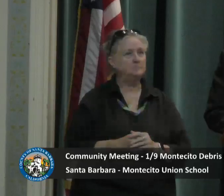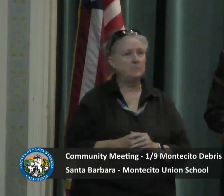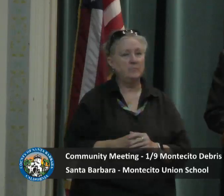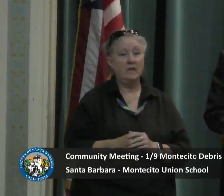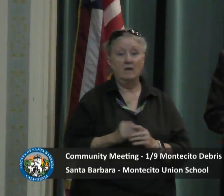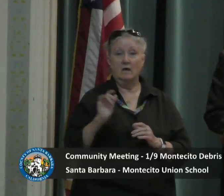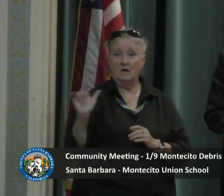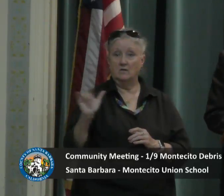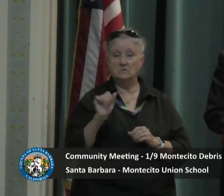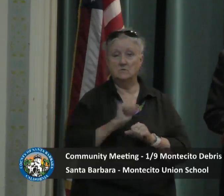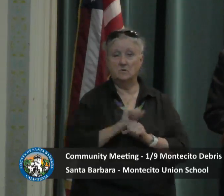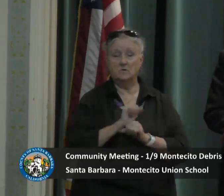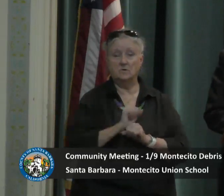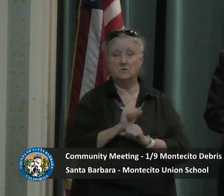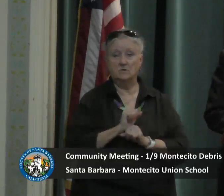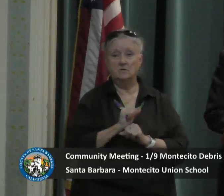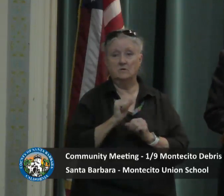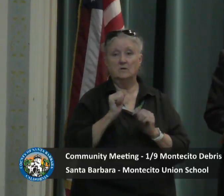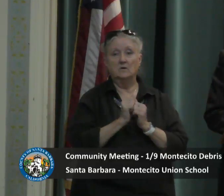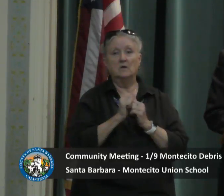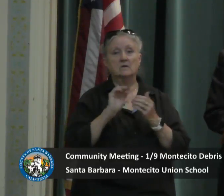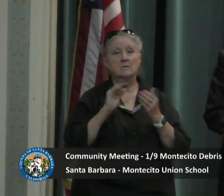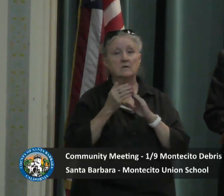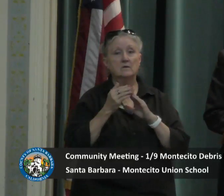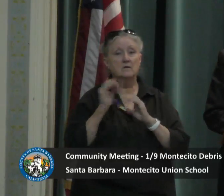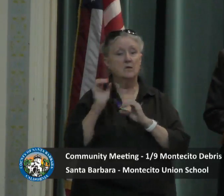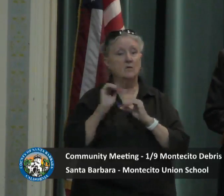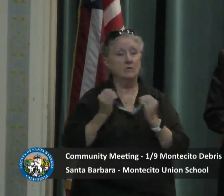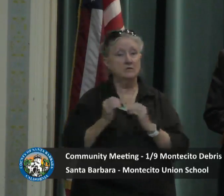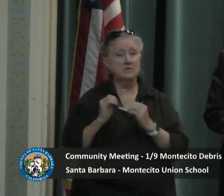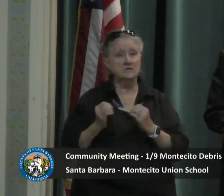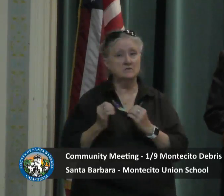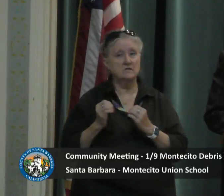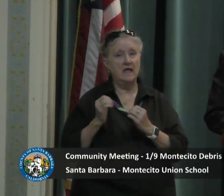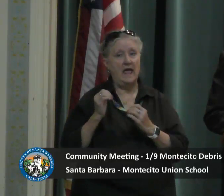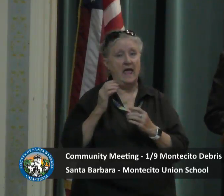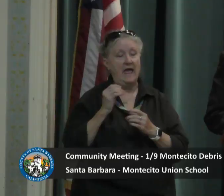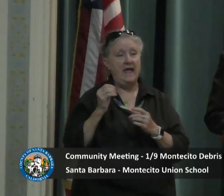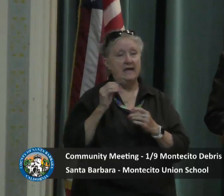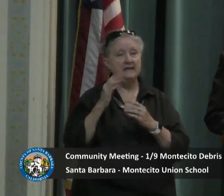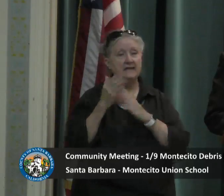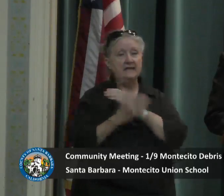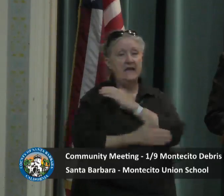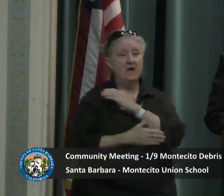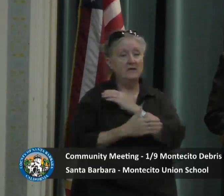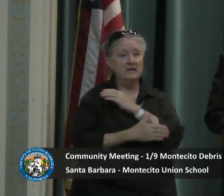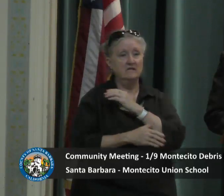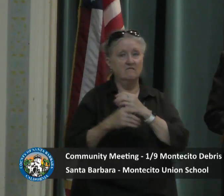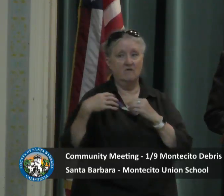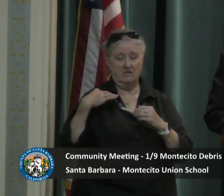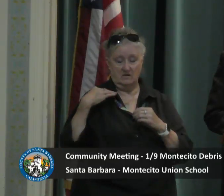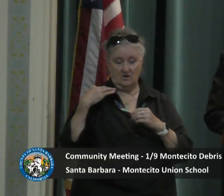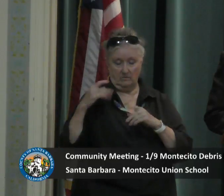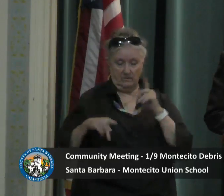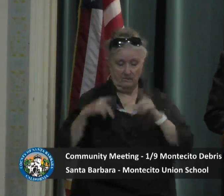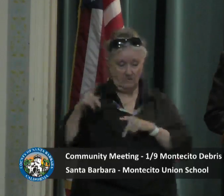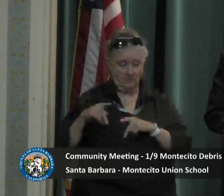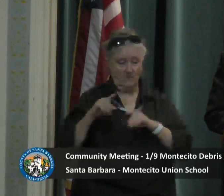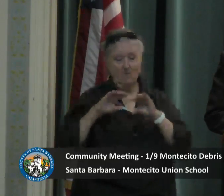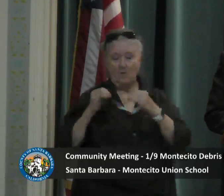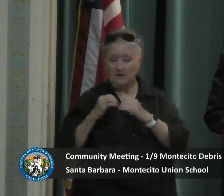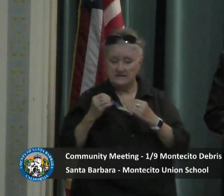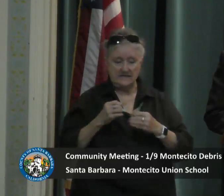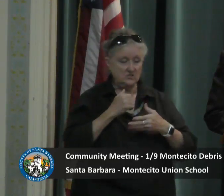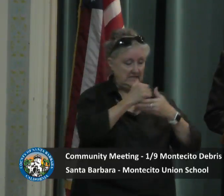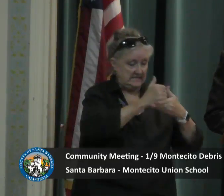We're also working with community organizations and the county volunteers organizations